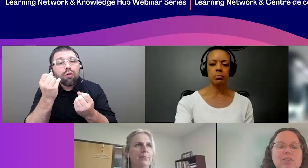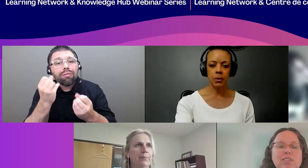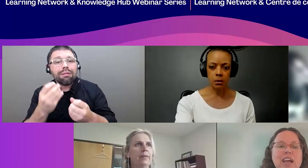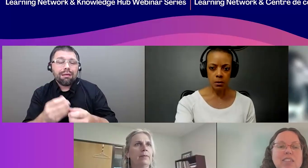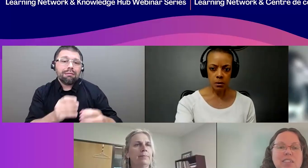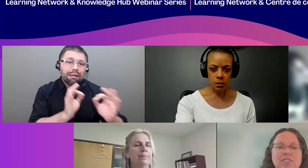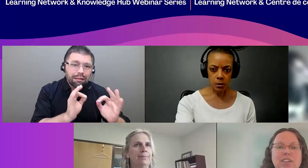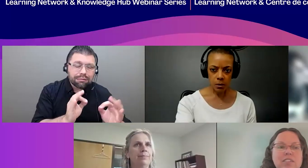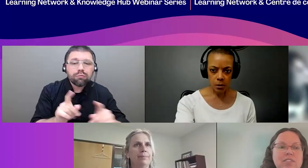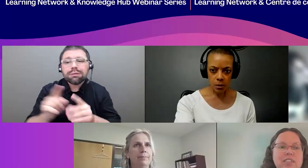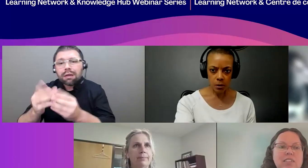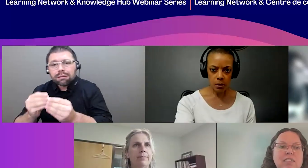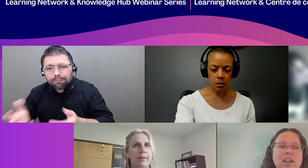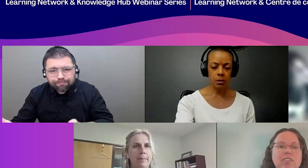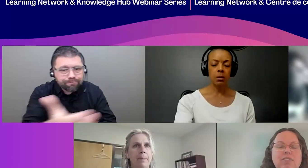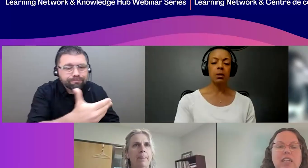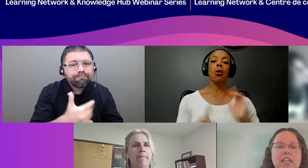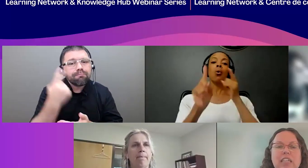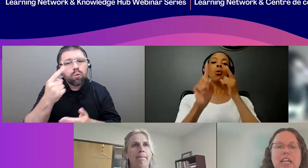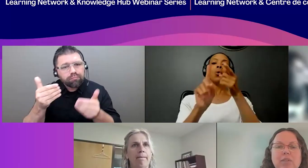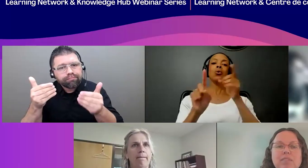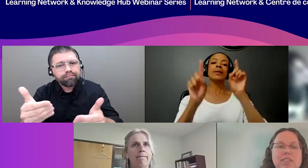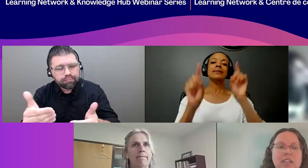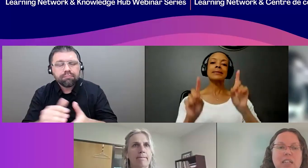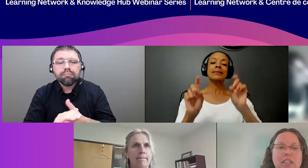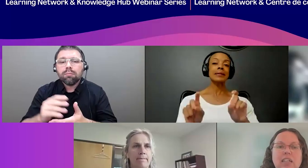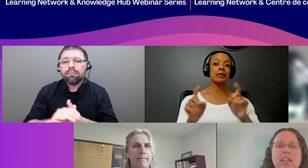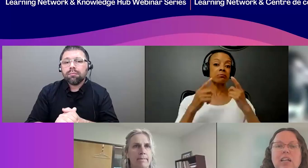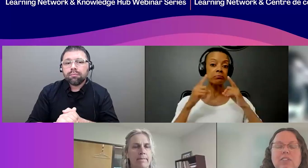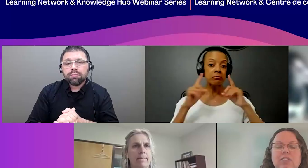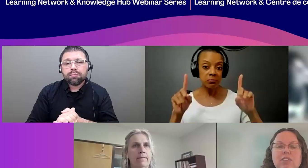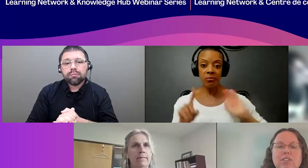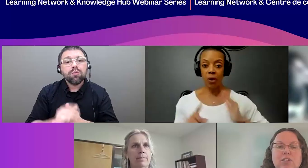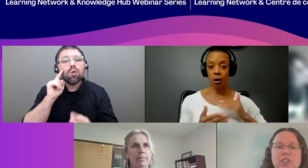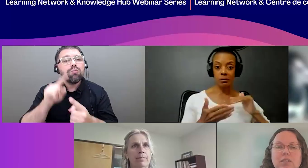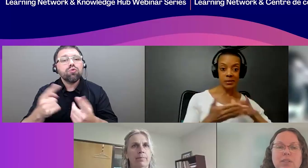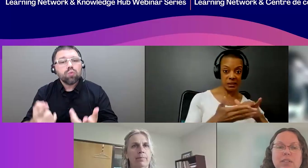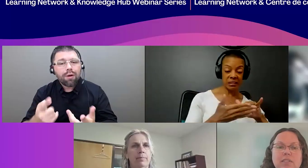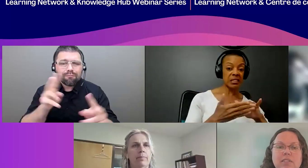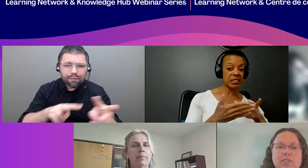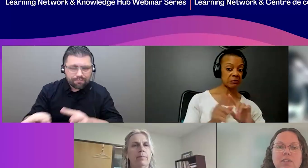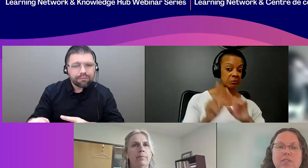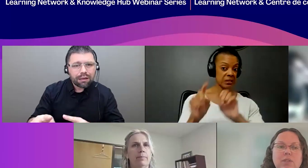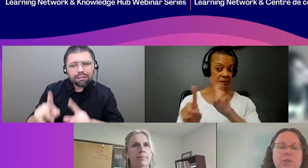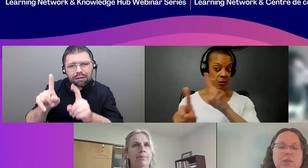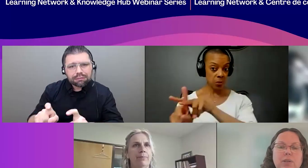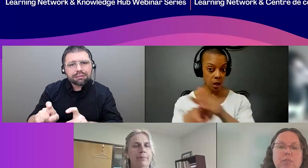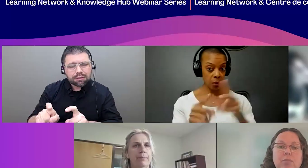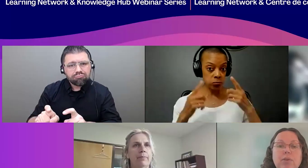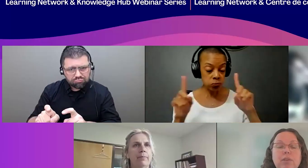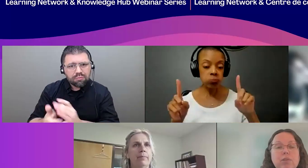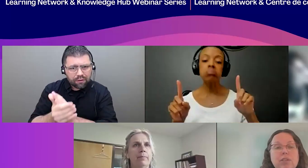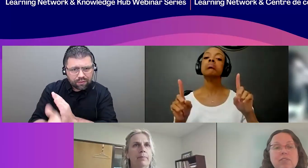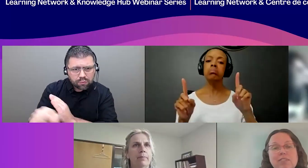So our goals were to test the effectiveness of the AIM study and to learn from the experiences of those